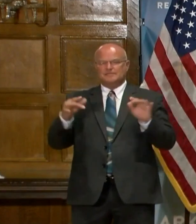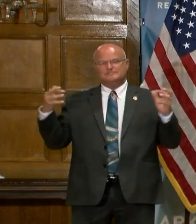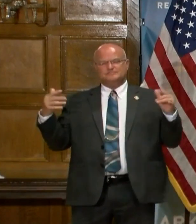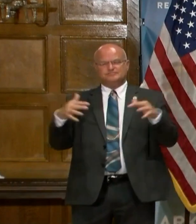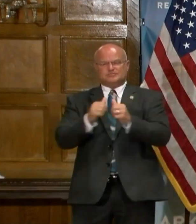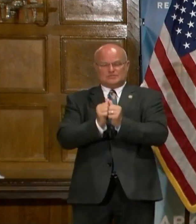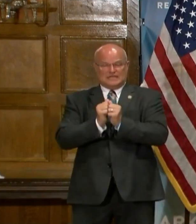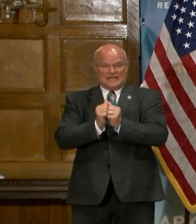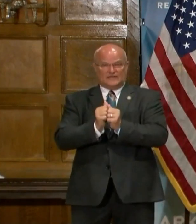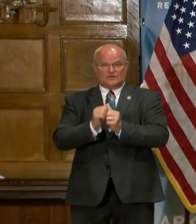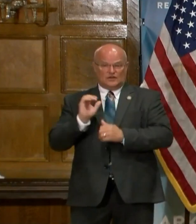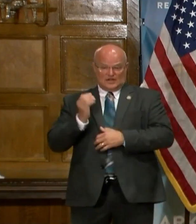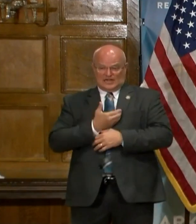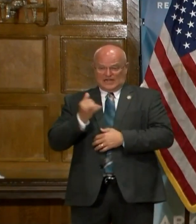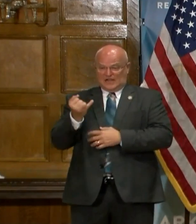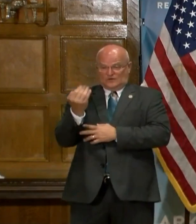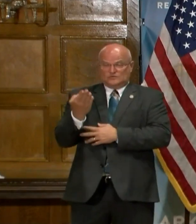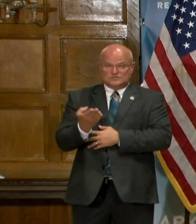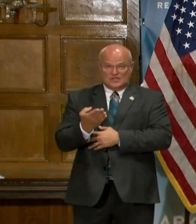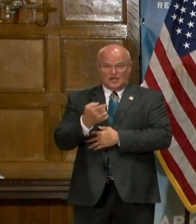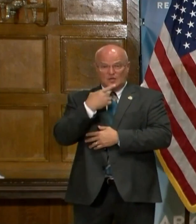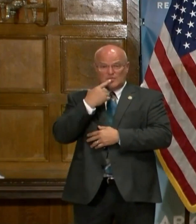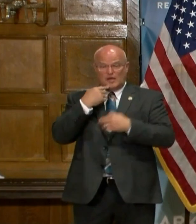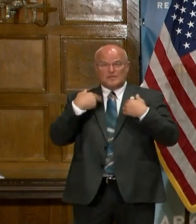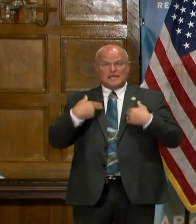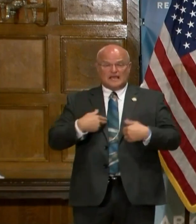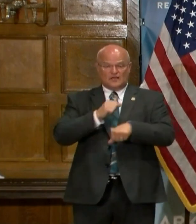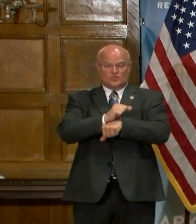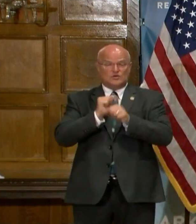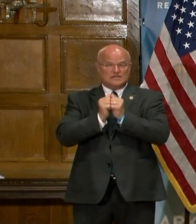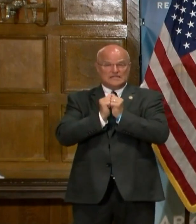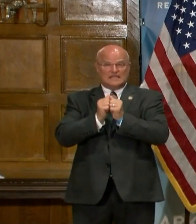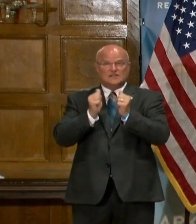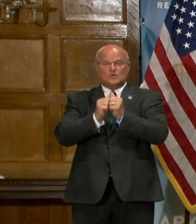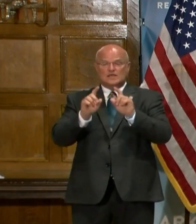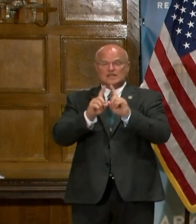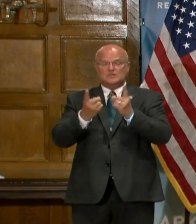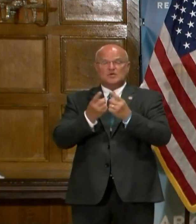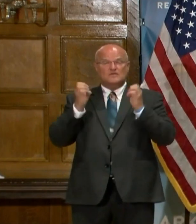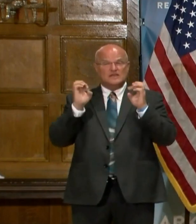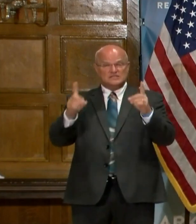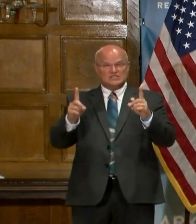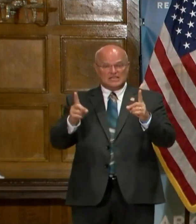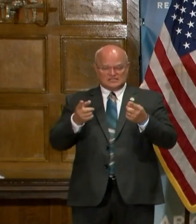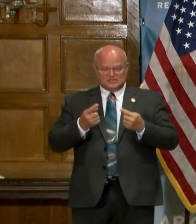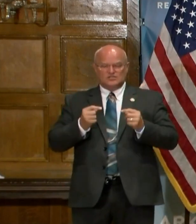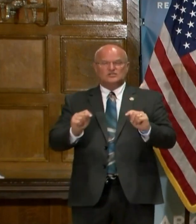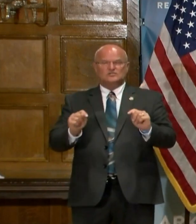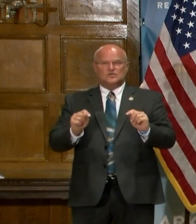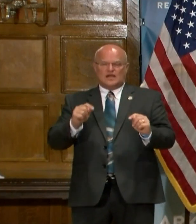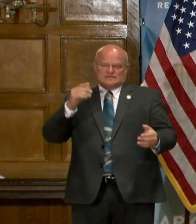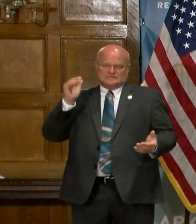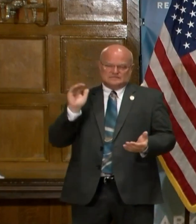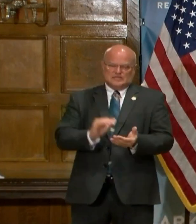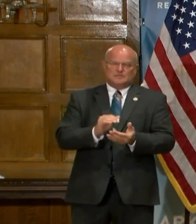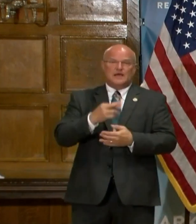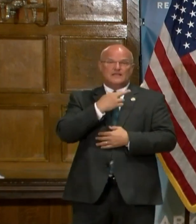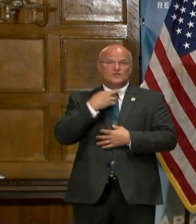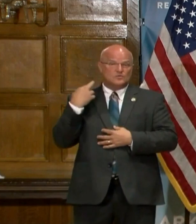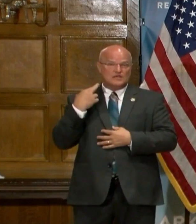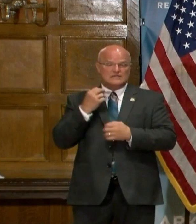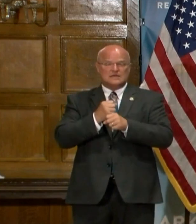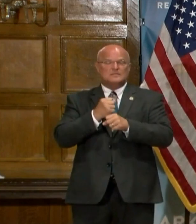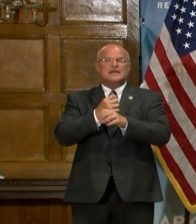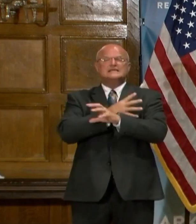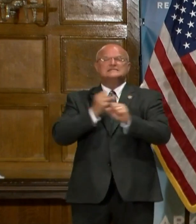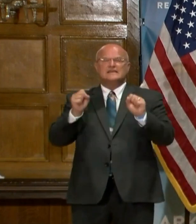together, and our job as public health, working together with the Department of Education, is to try and minimize those risks,